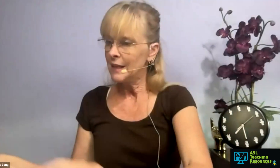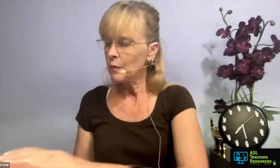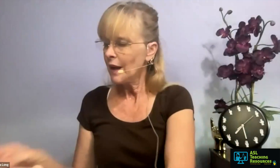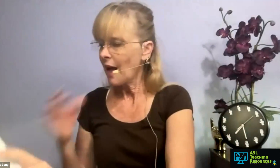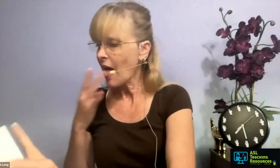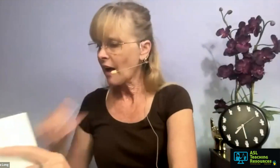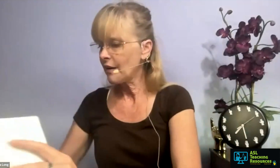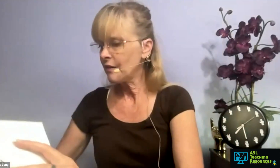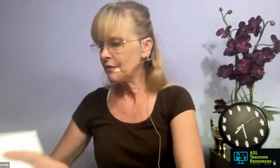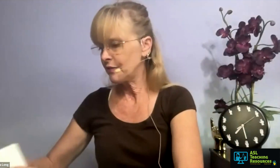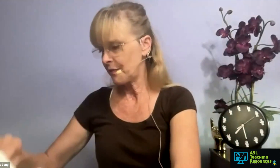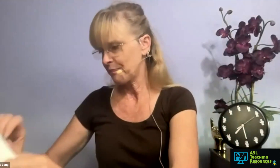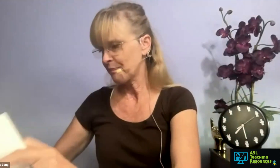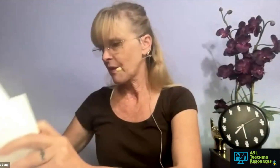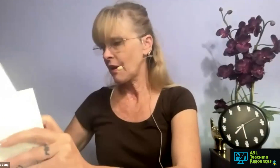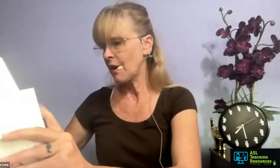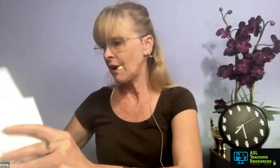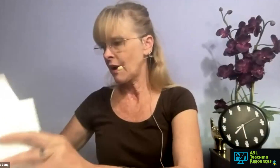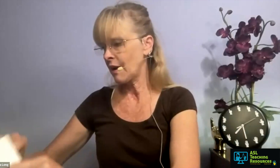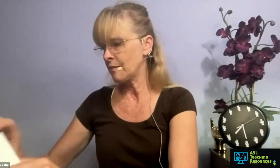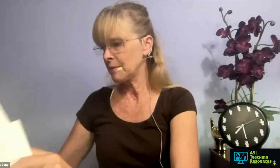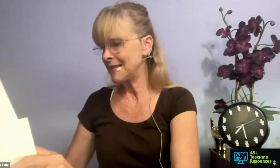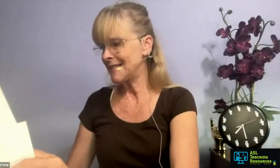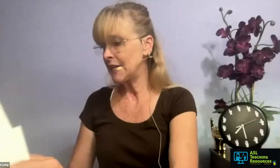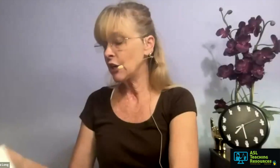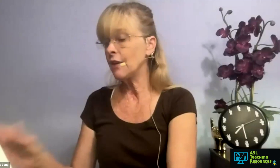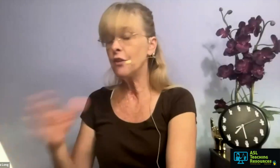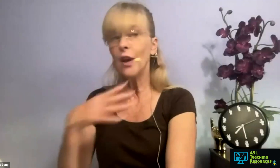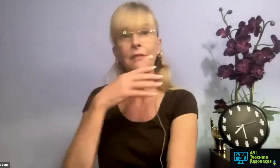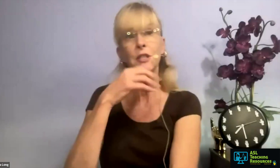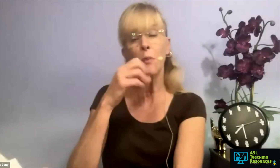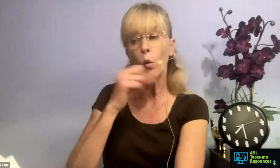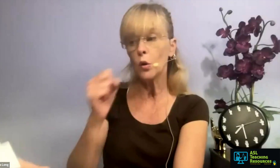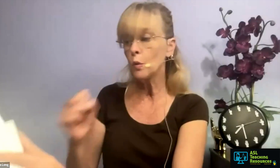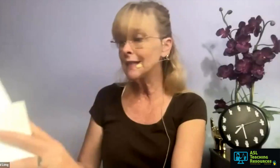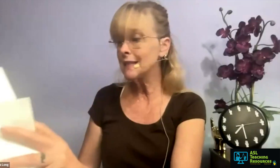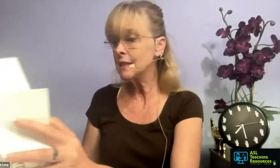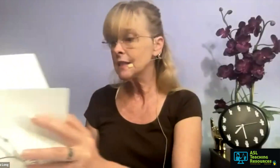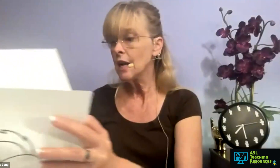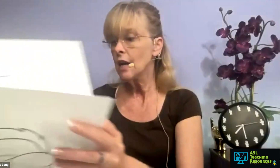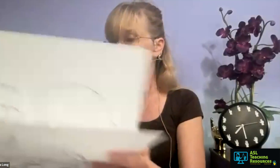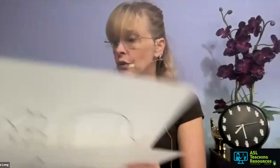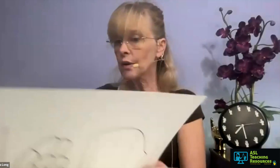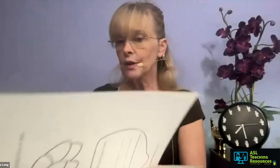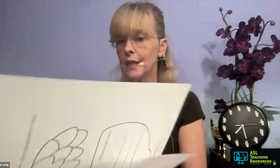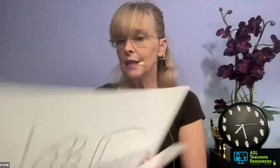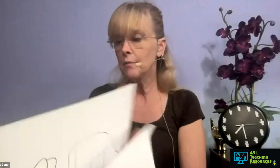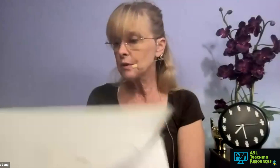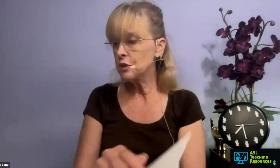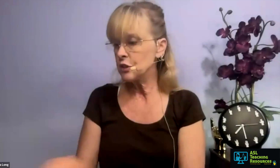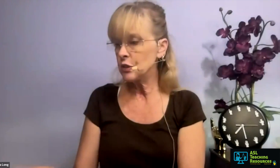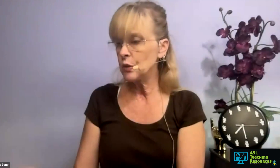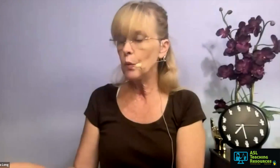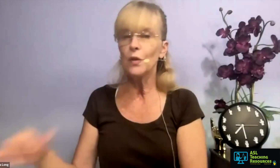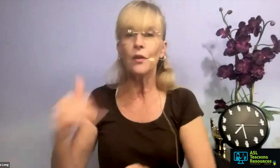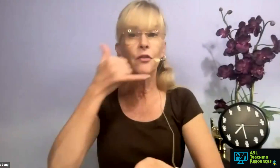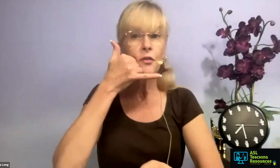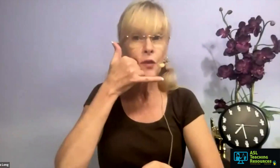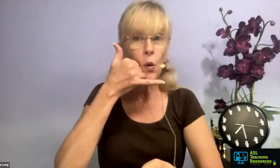we have, let me see here. If you have some older ones, they're learning numbers too with their phone